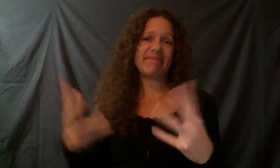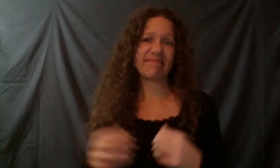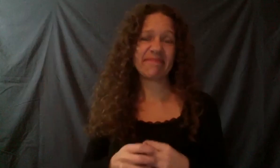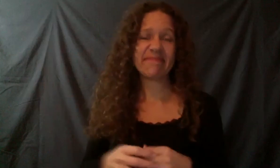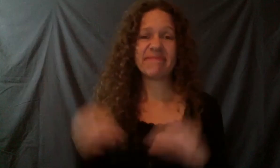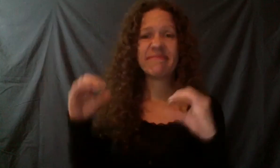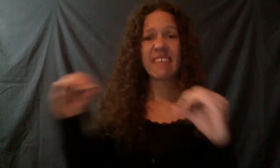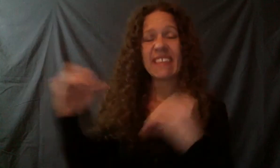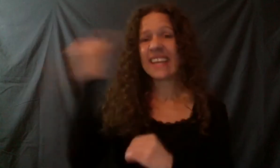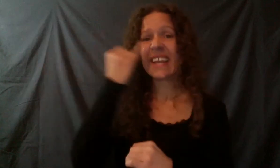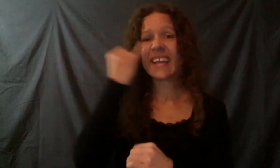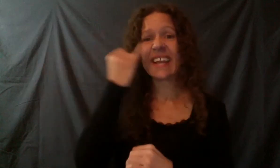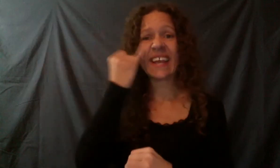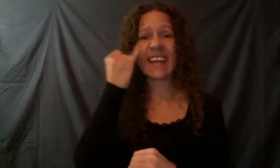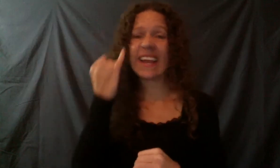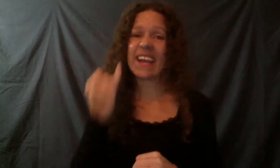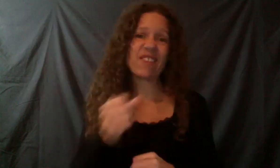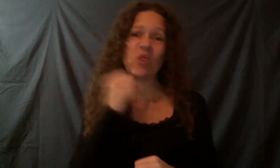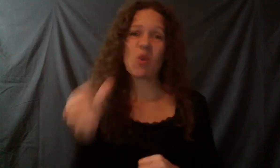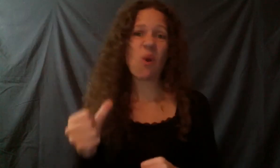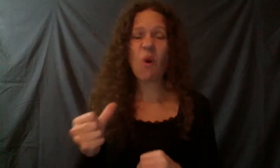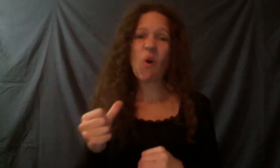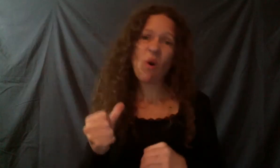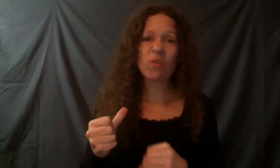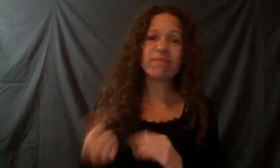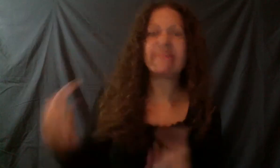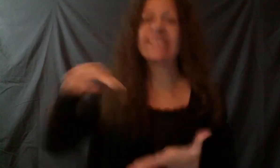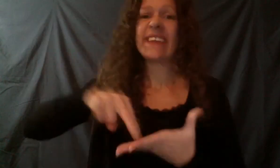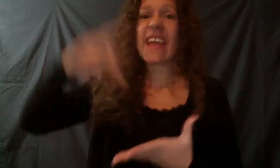if you don't stand up for